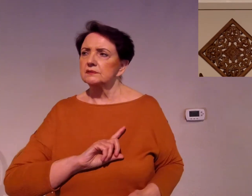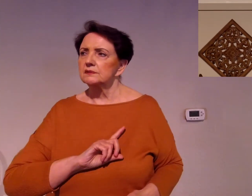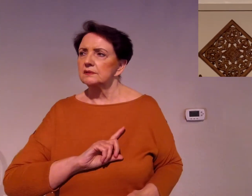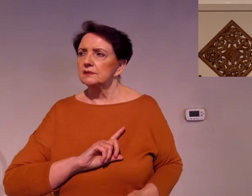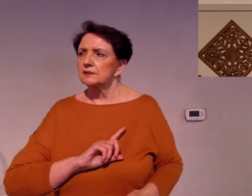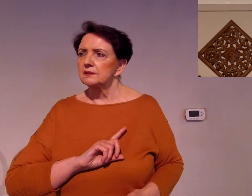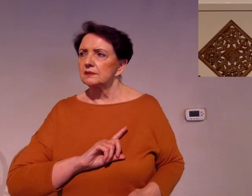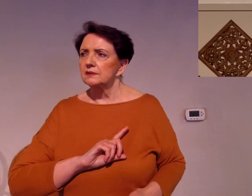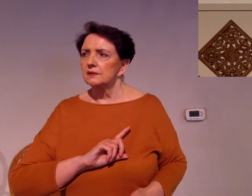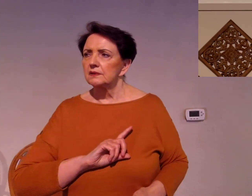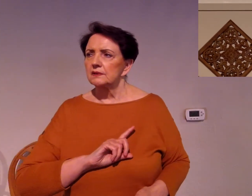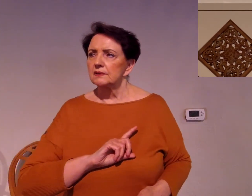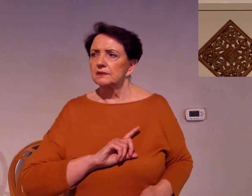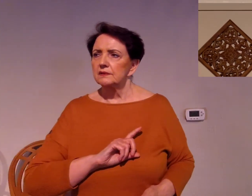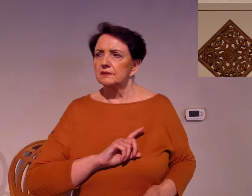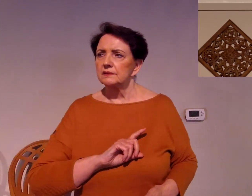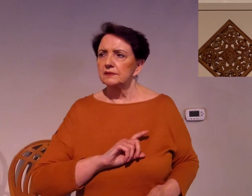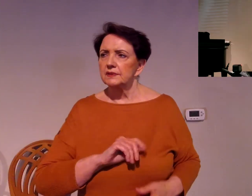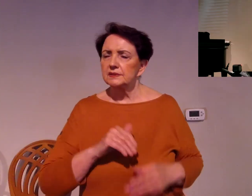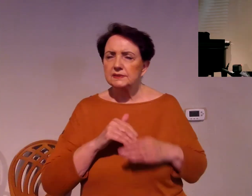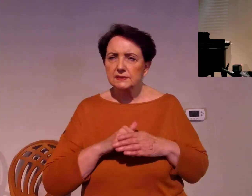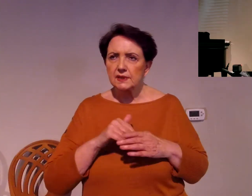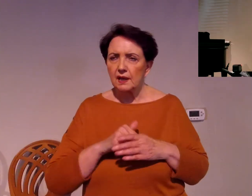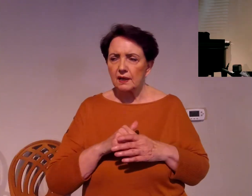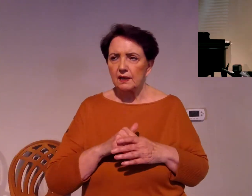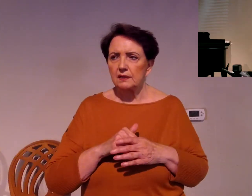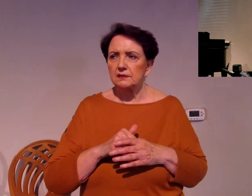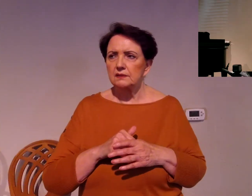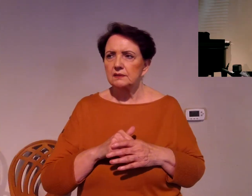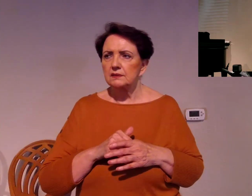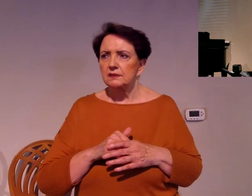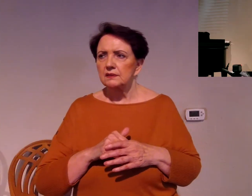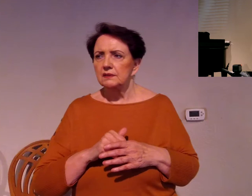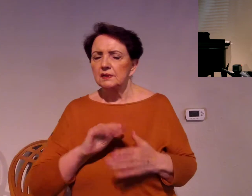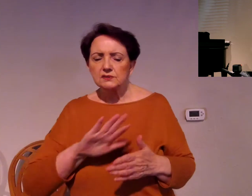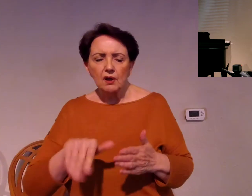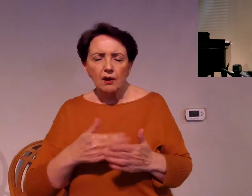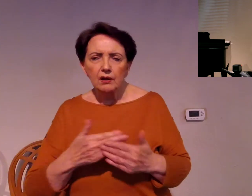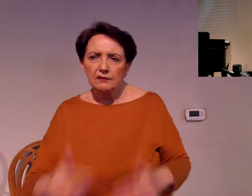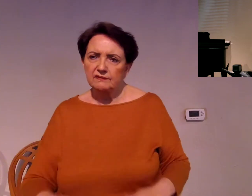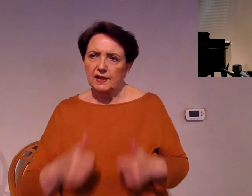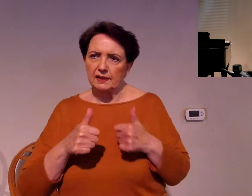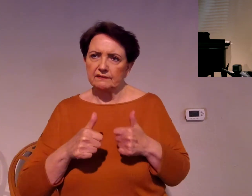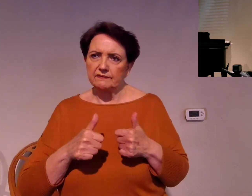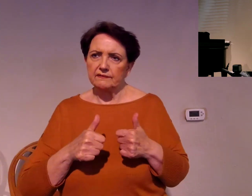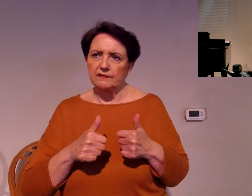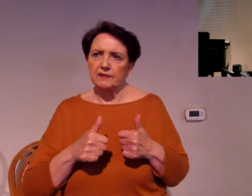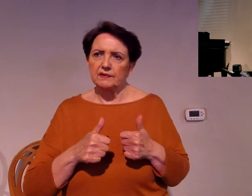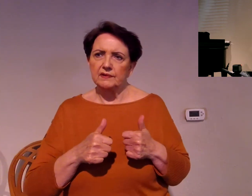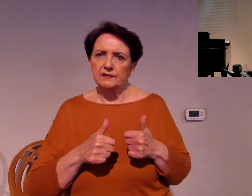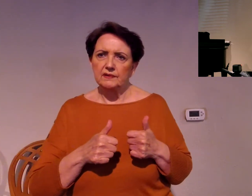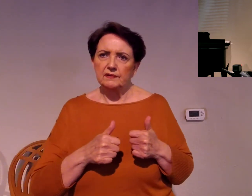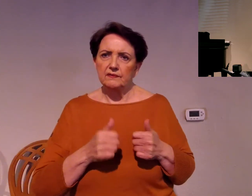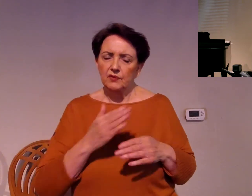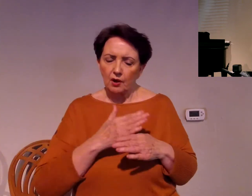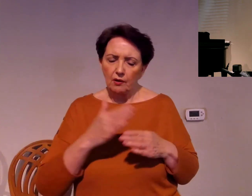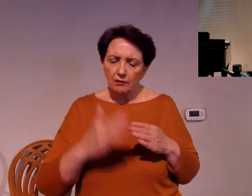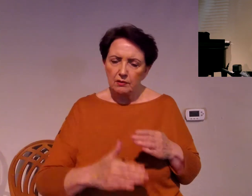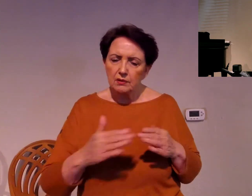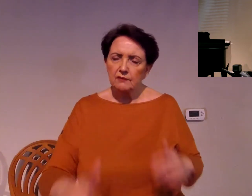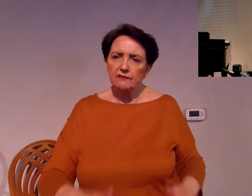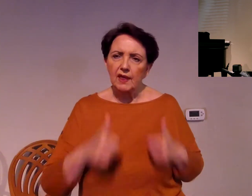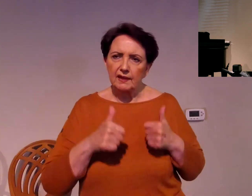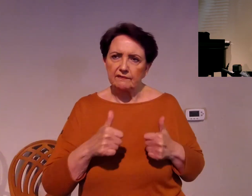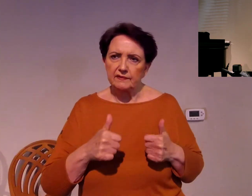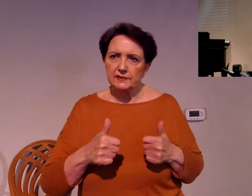It's urging us from within ourselves. It's the whole of life. Think of it. The whole of life is